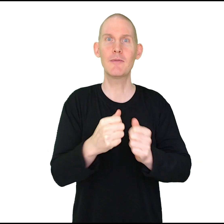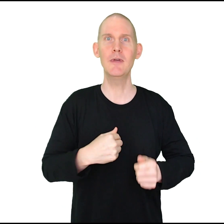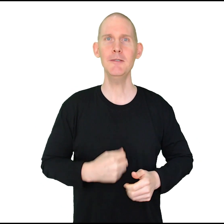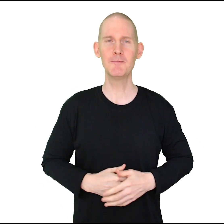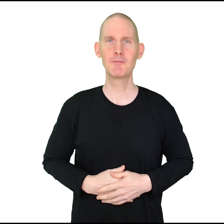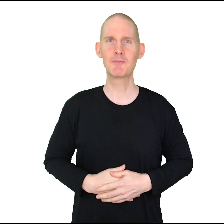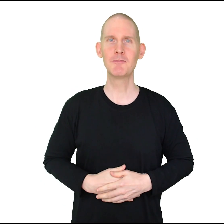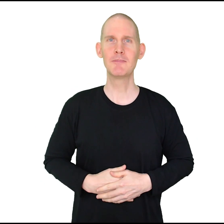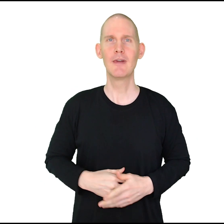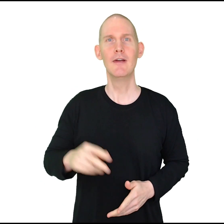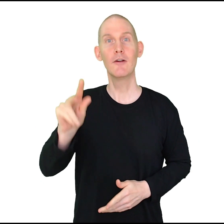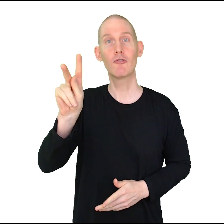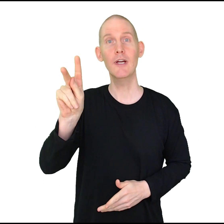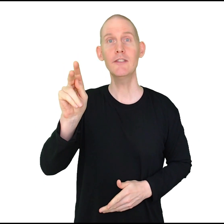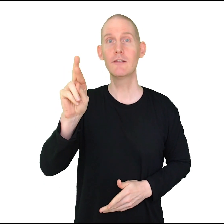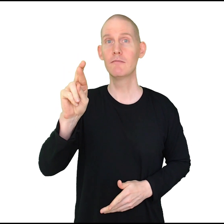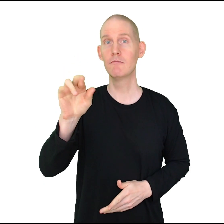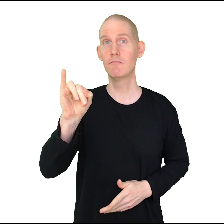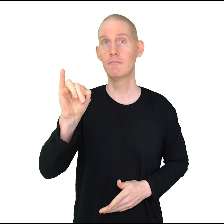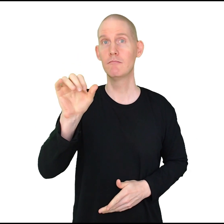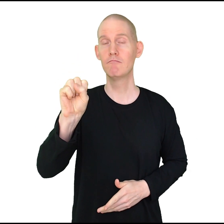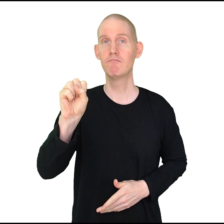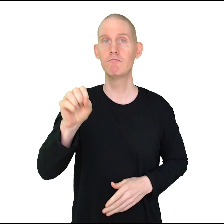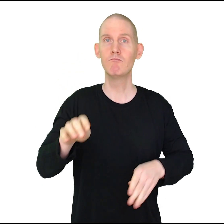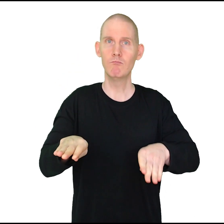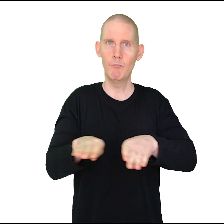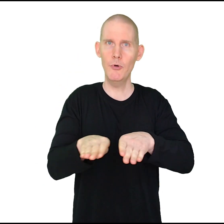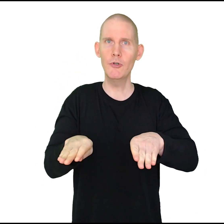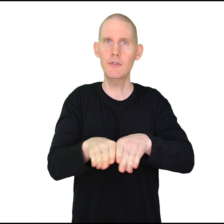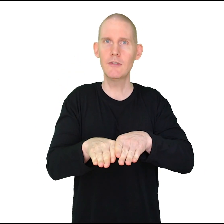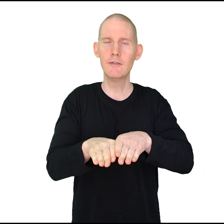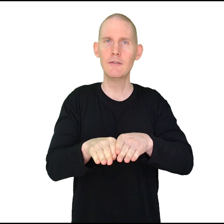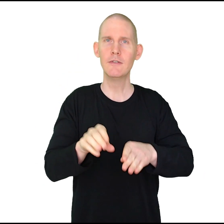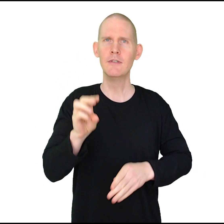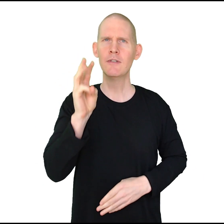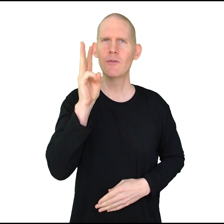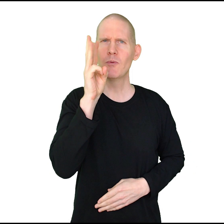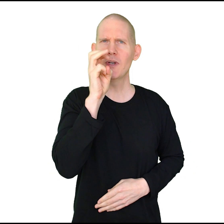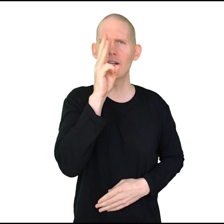me. KRIS, boots, weird.